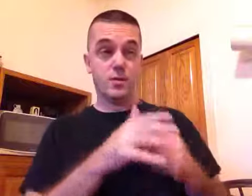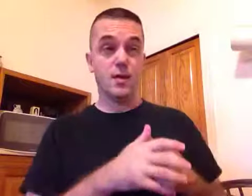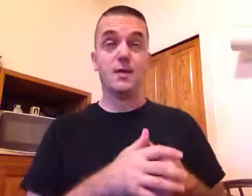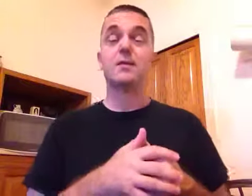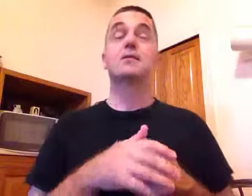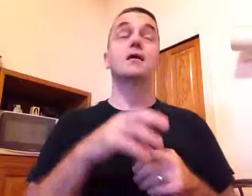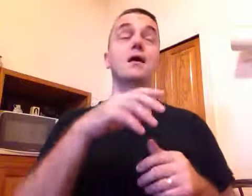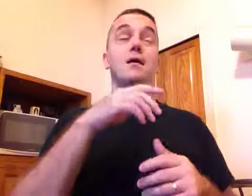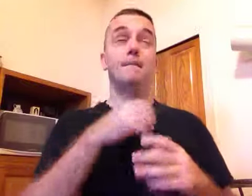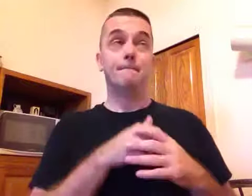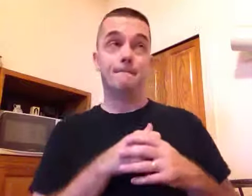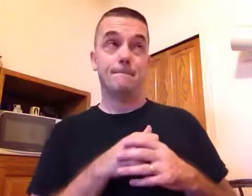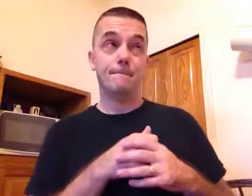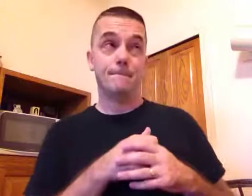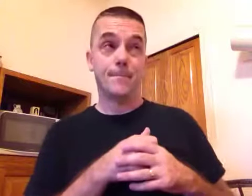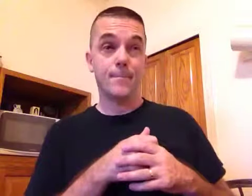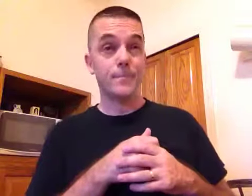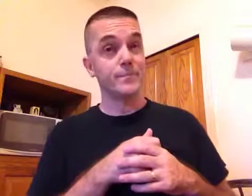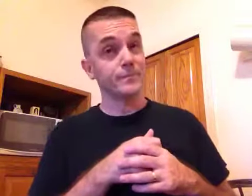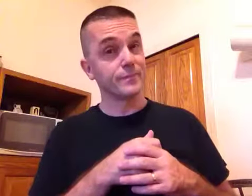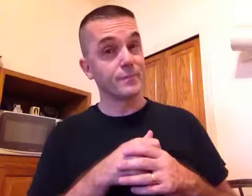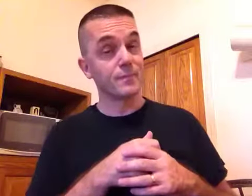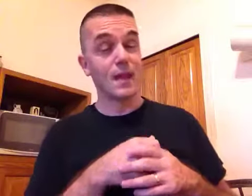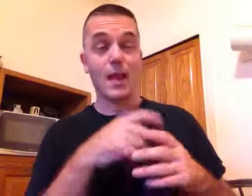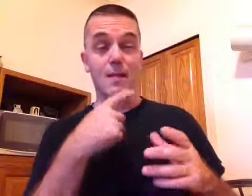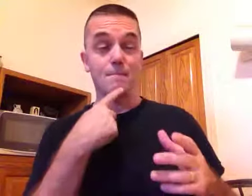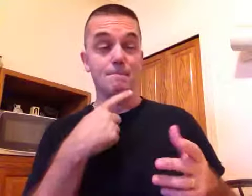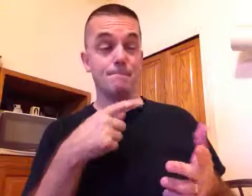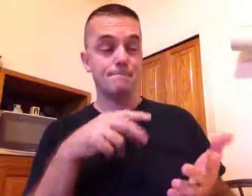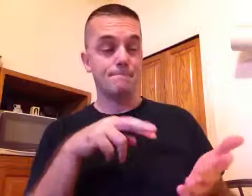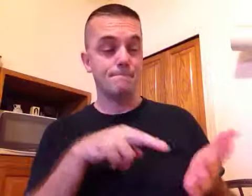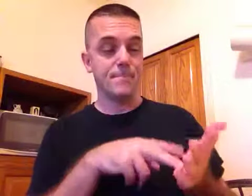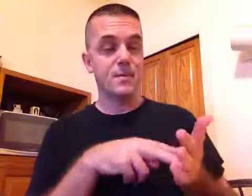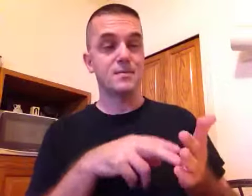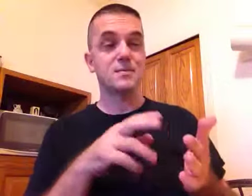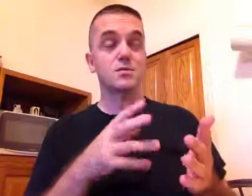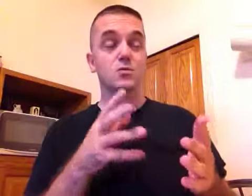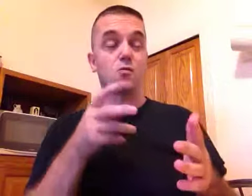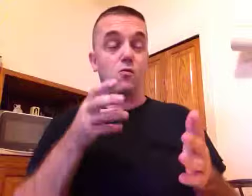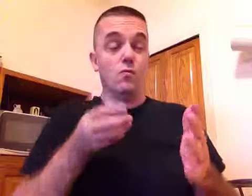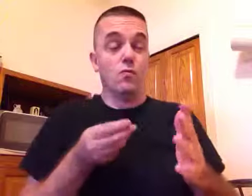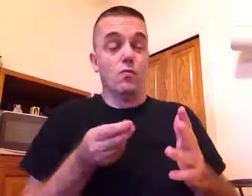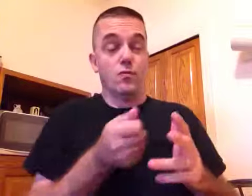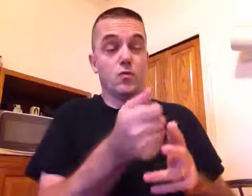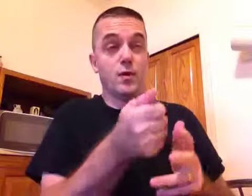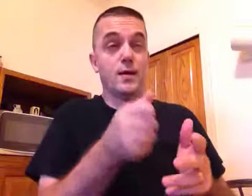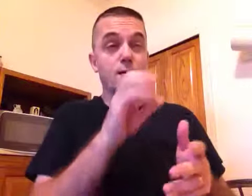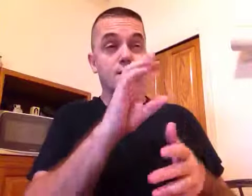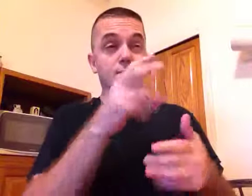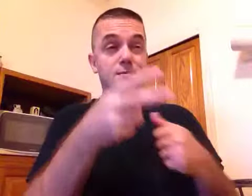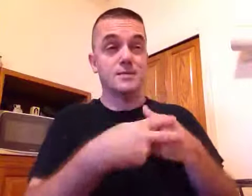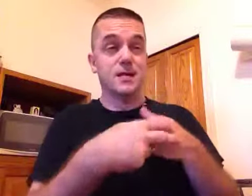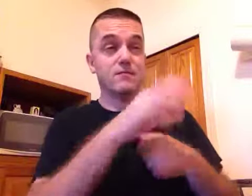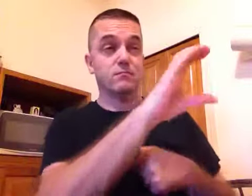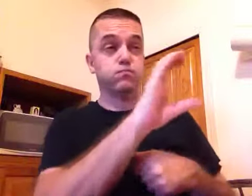to mean, increase the burn rate of your savings, right? Correct, yeah. We're not behind on